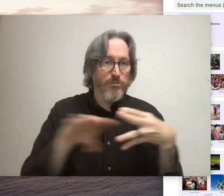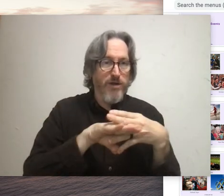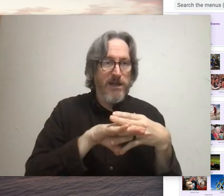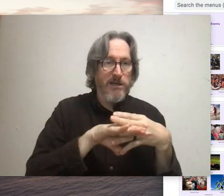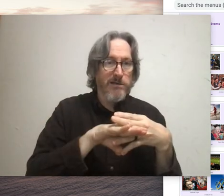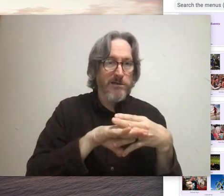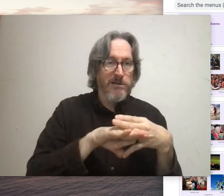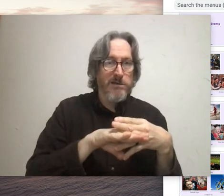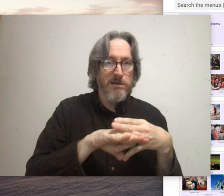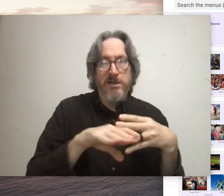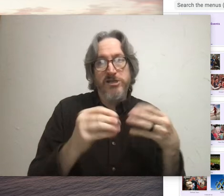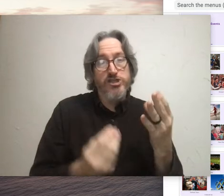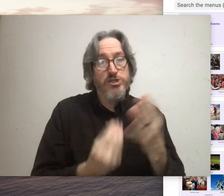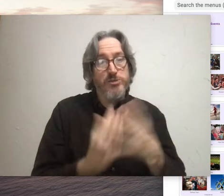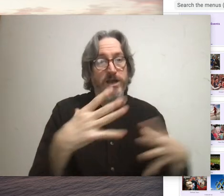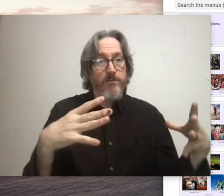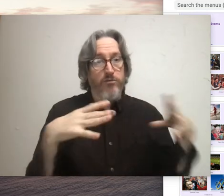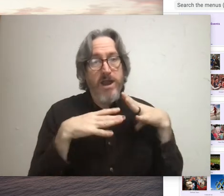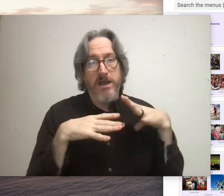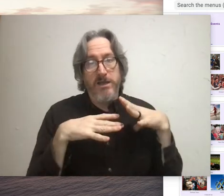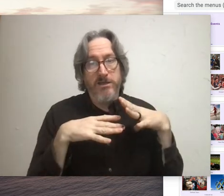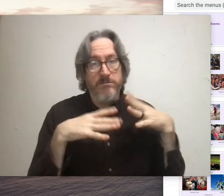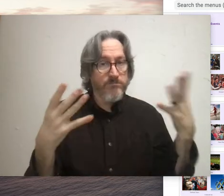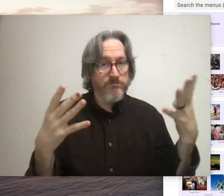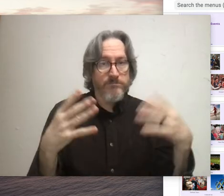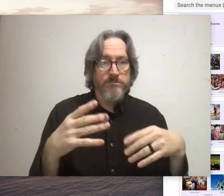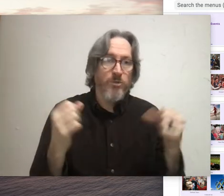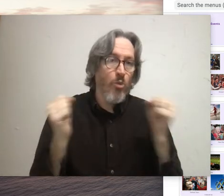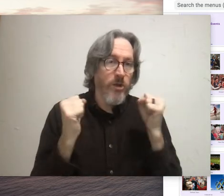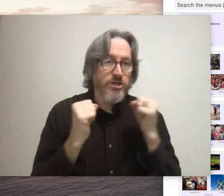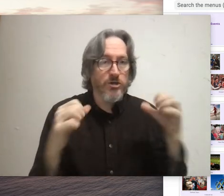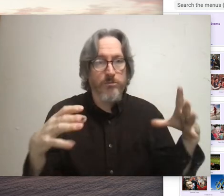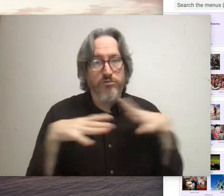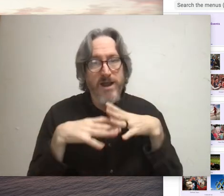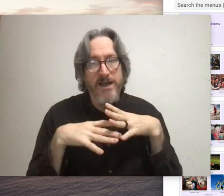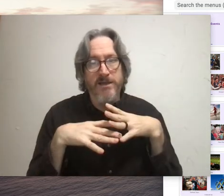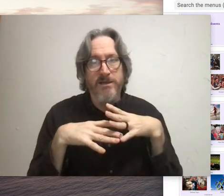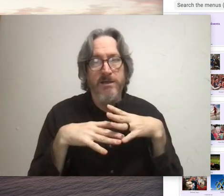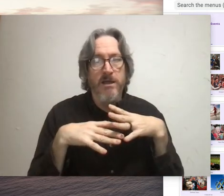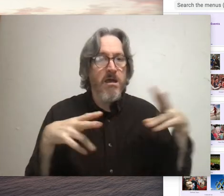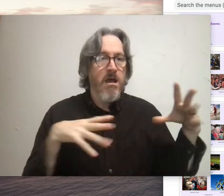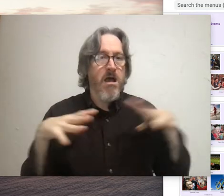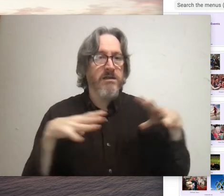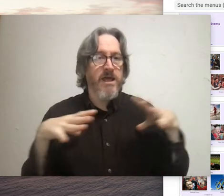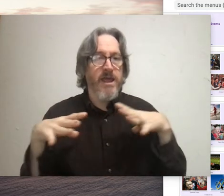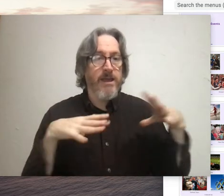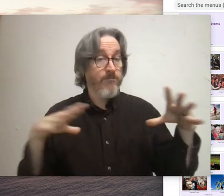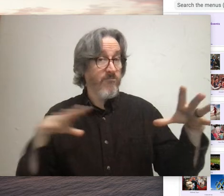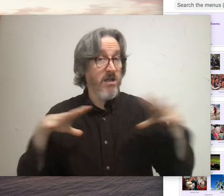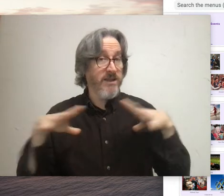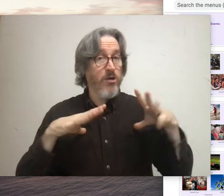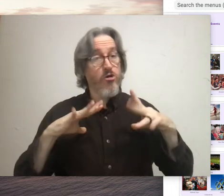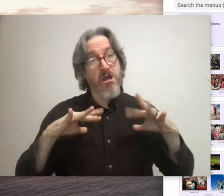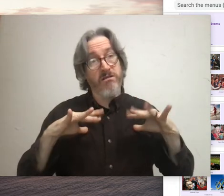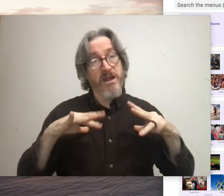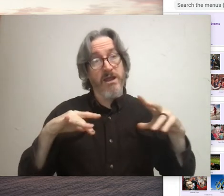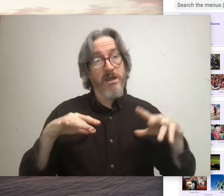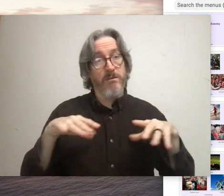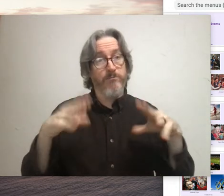semester break, spring break, winter break, holiday